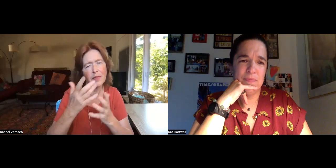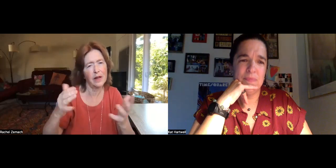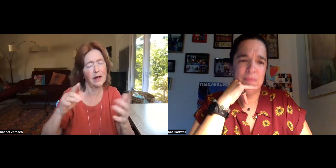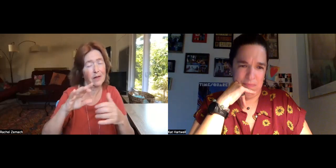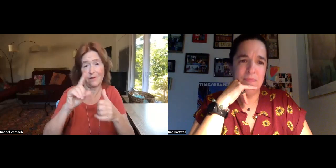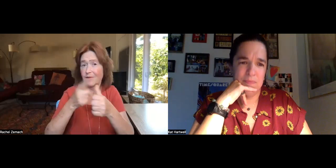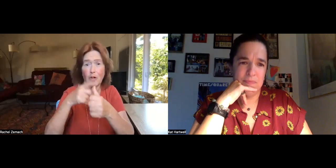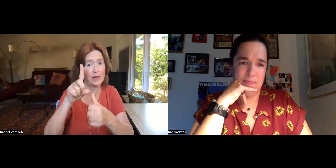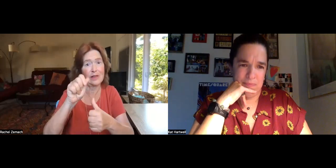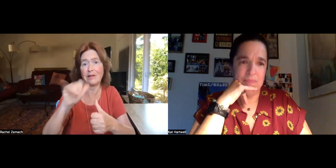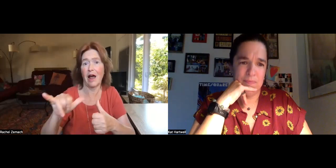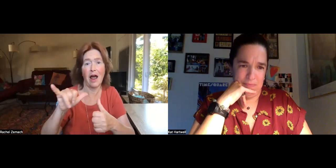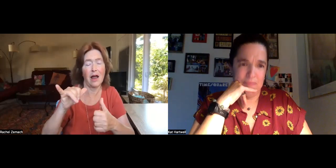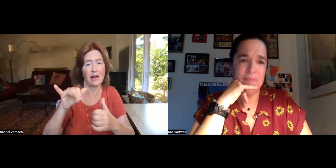one birthday.